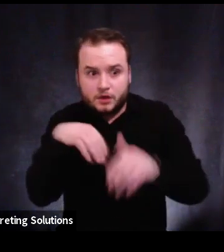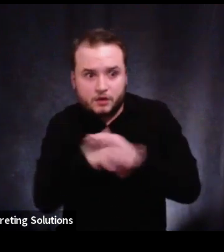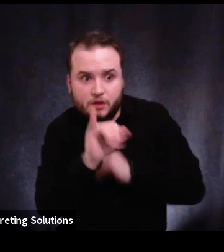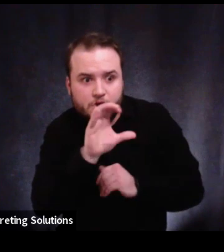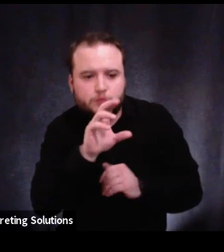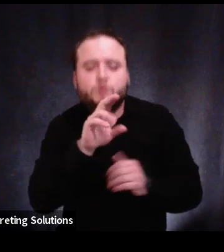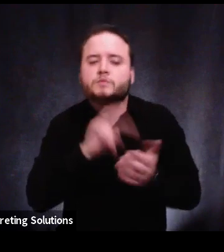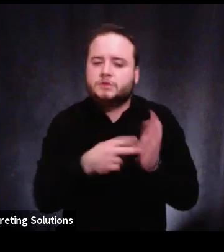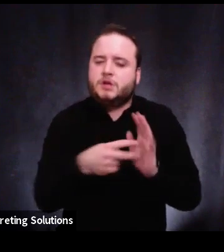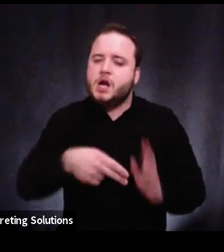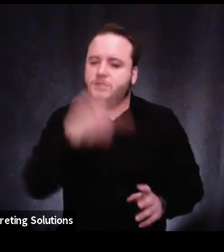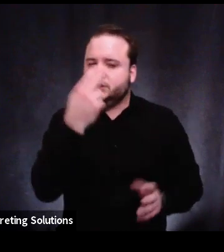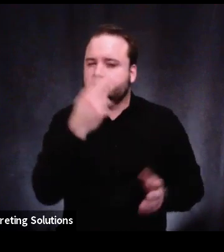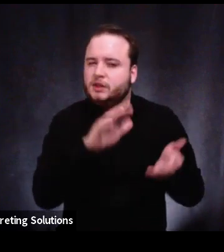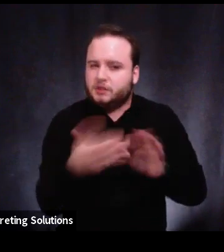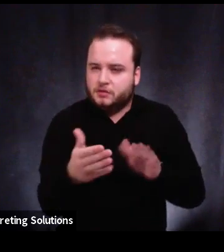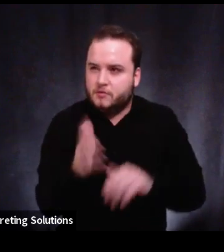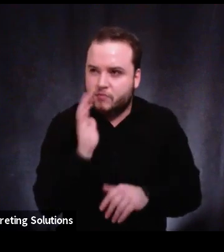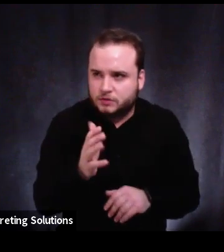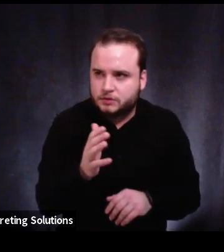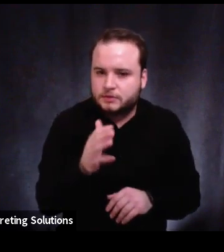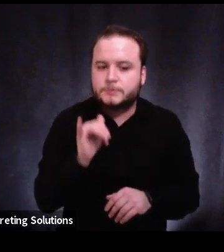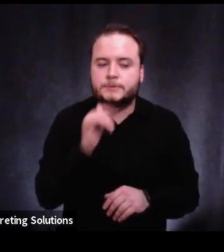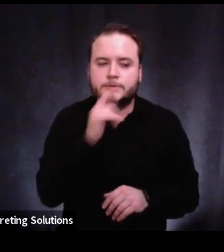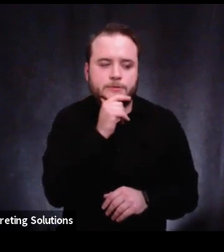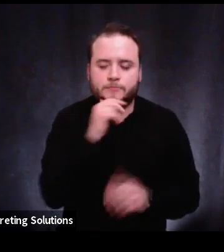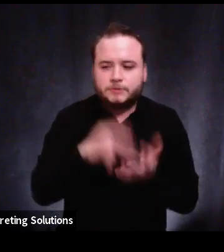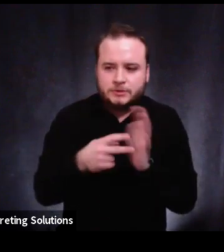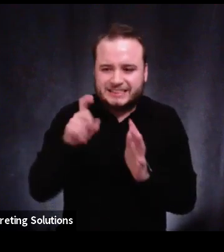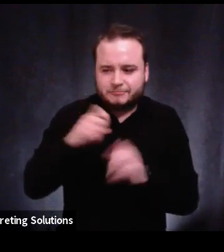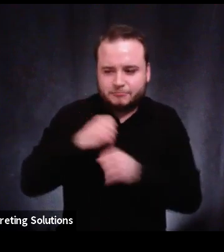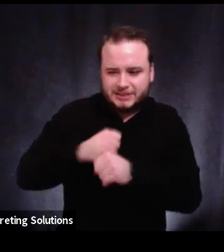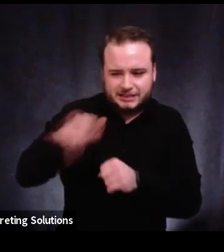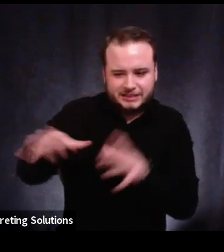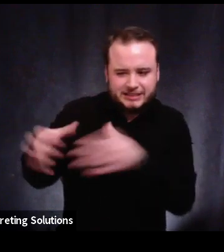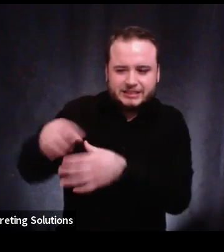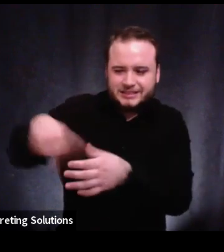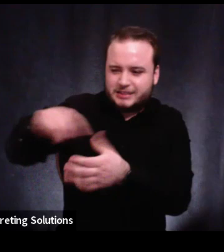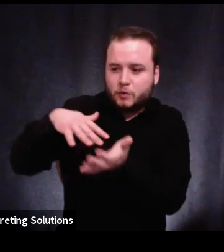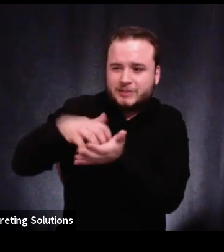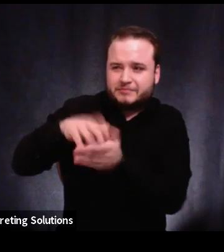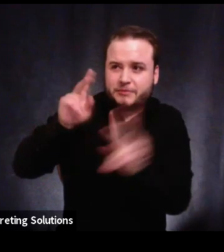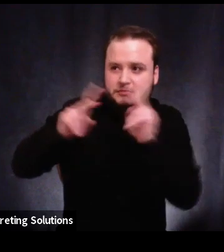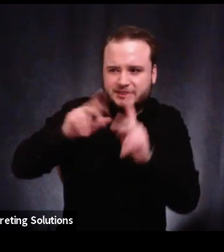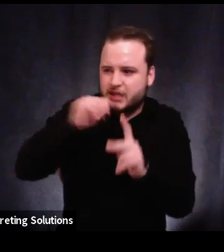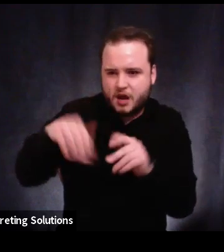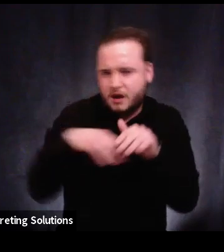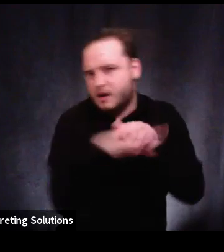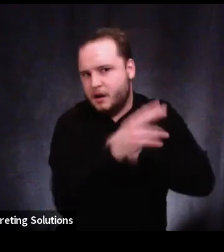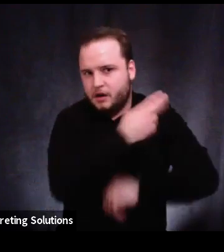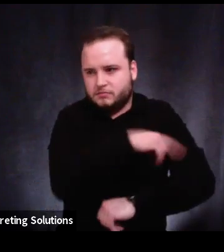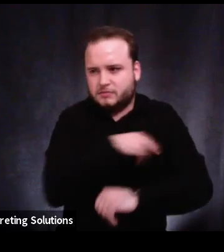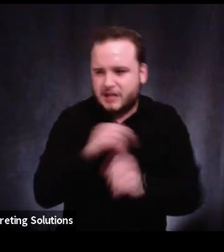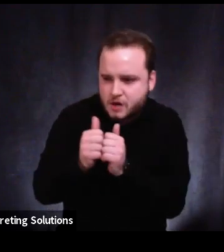protected from the virus, essentially by not being in its way and staying at home. And sort of what